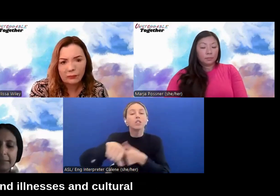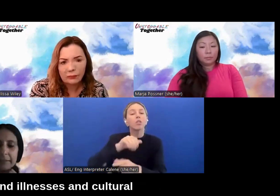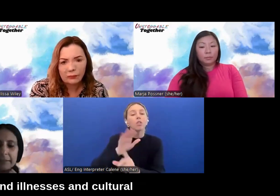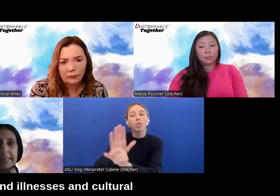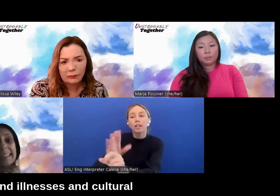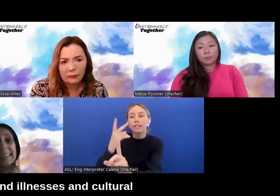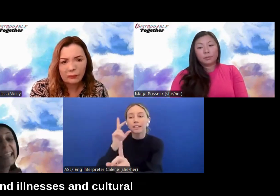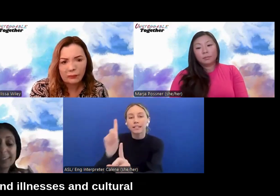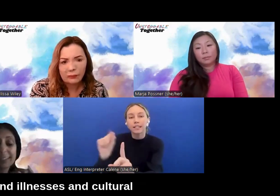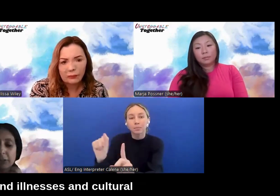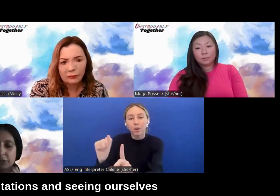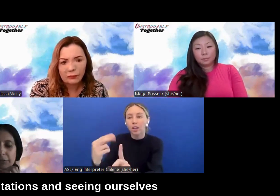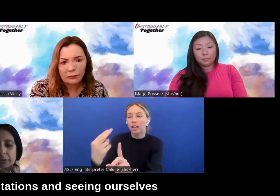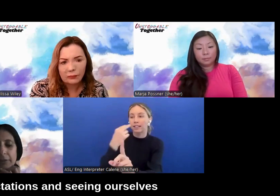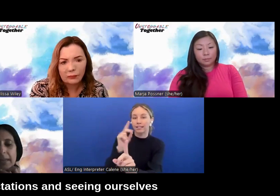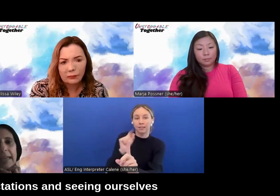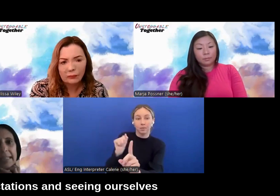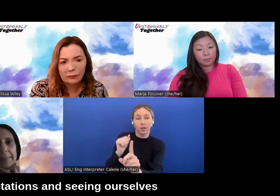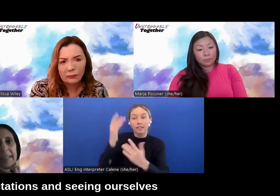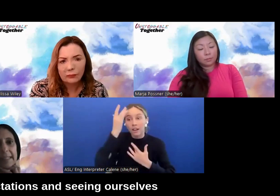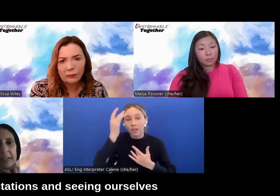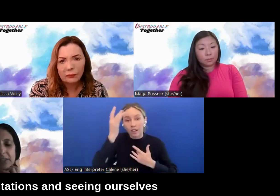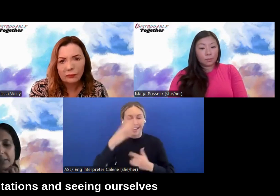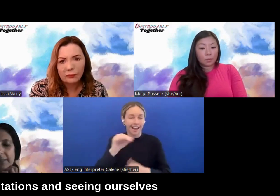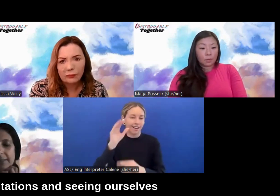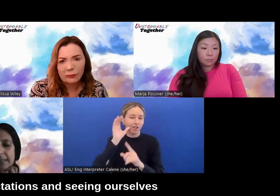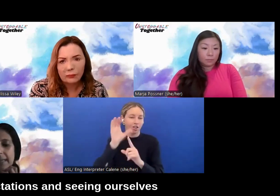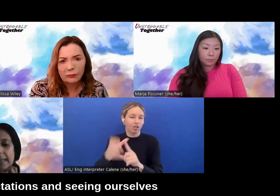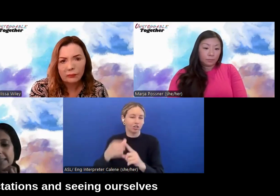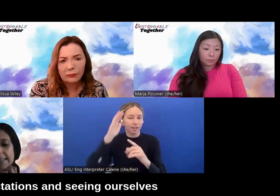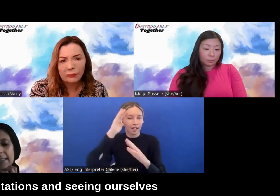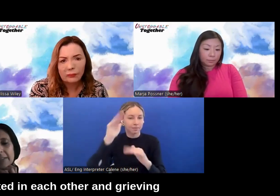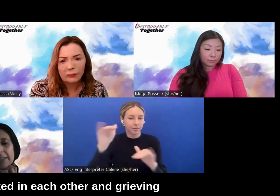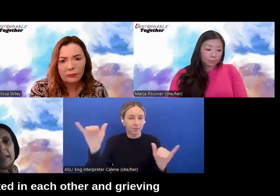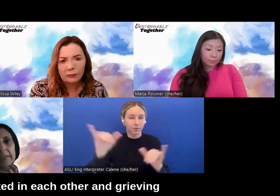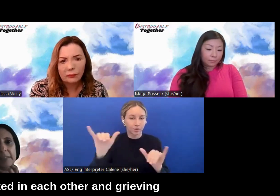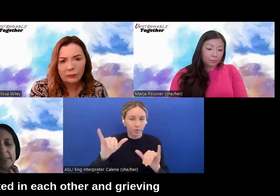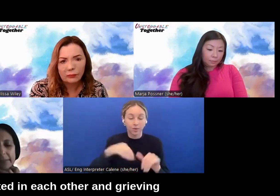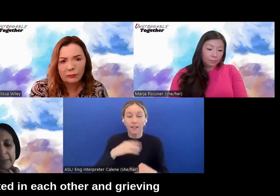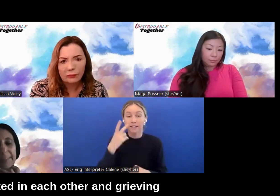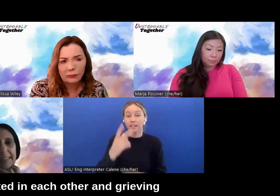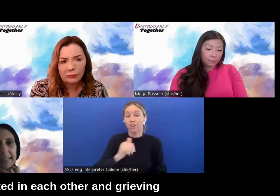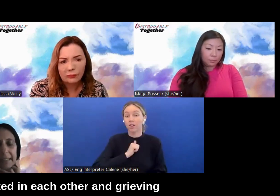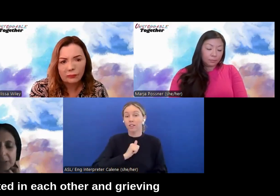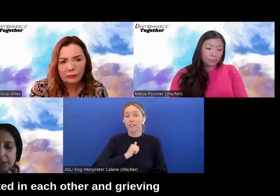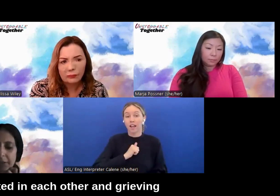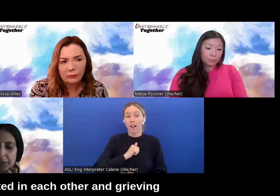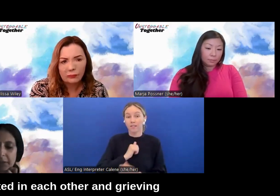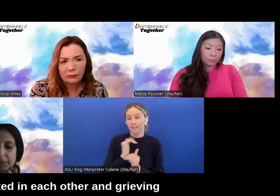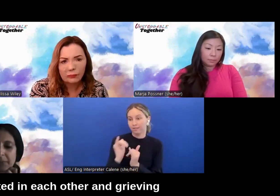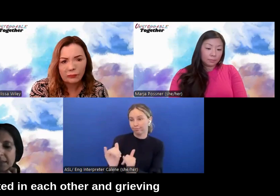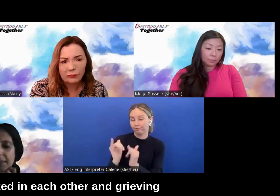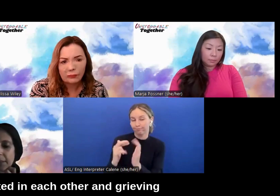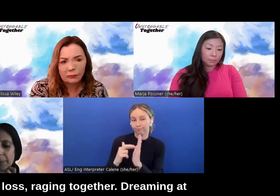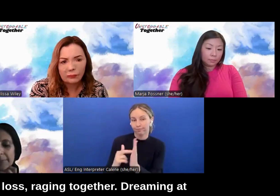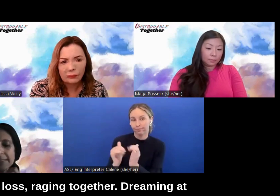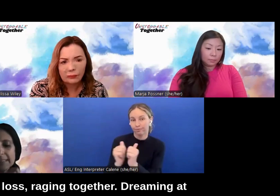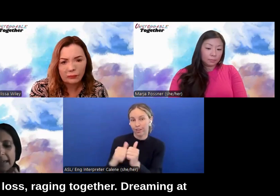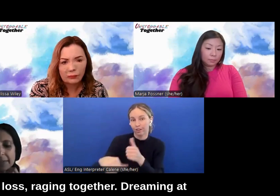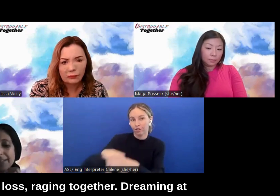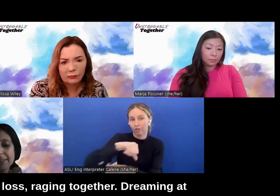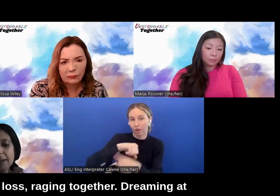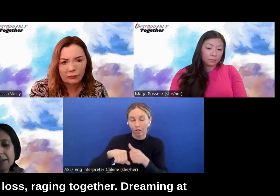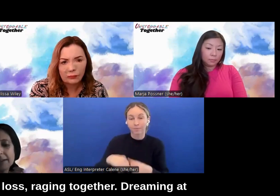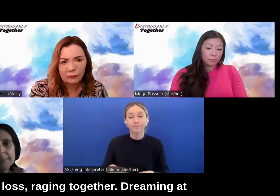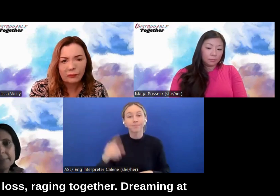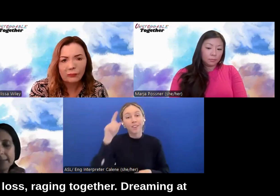disabilities and illnesses and cultural expectations, and seeing ourselves reflected in each other, and grieving